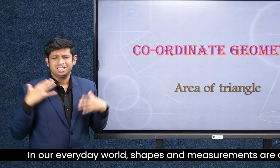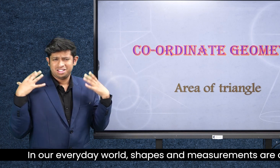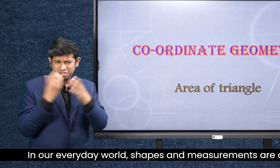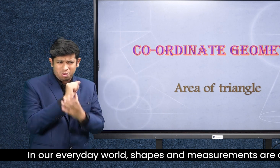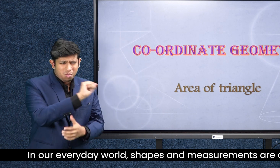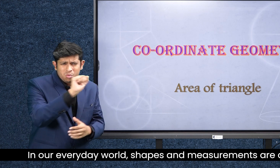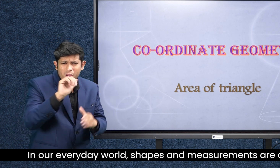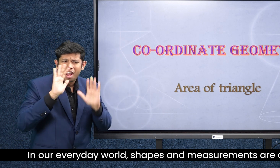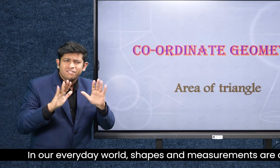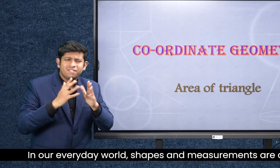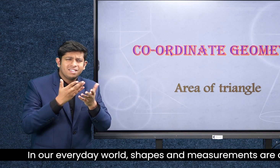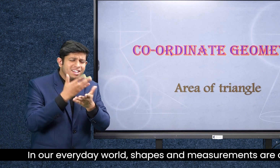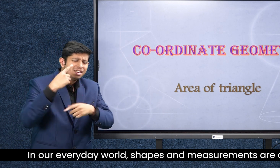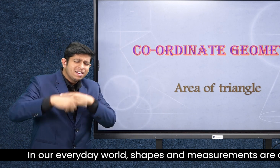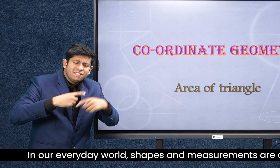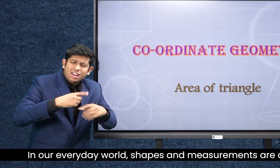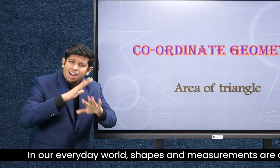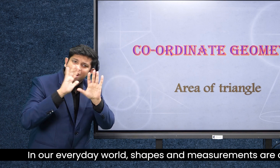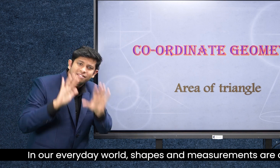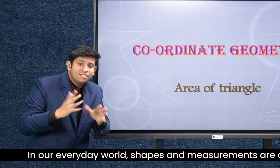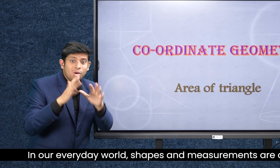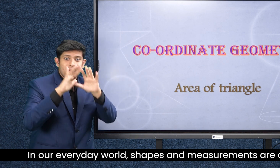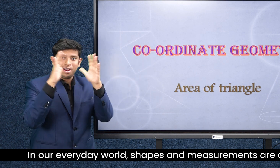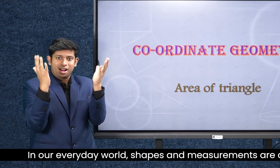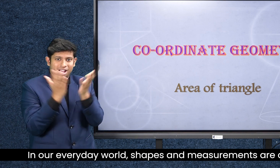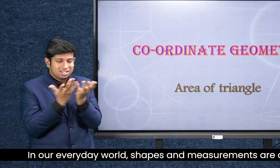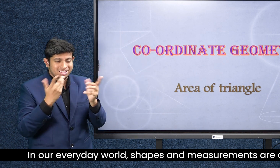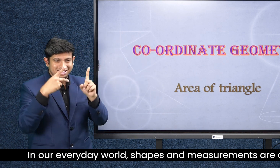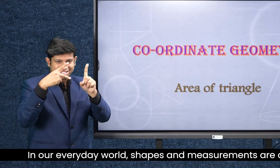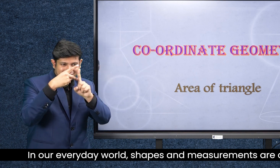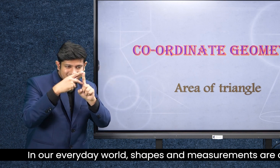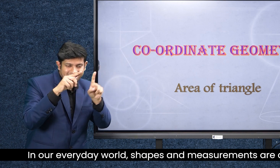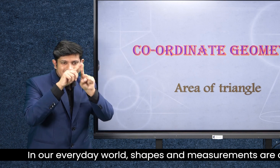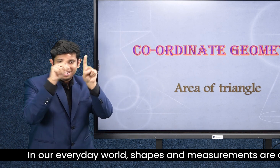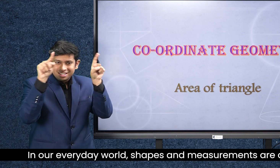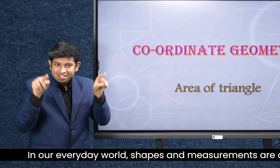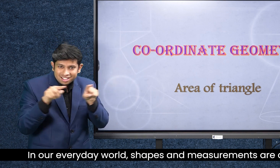In our everyday world, shapes and measurements are all around us.